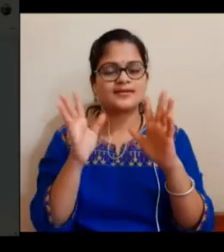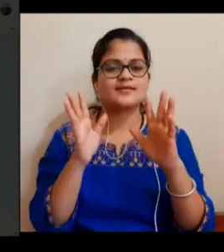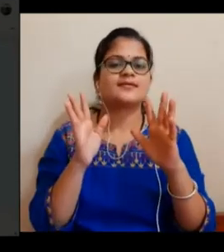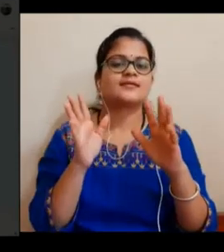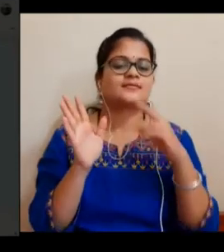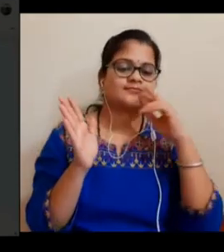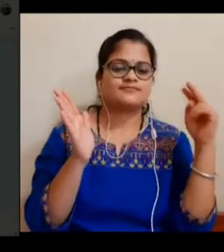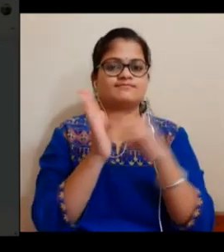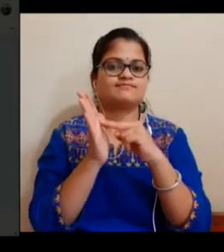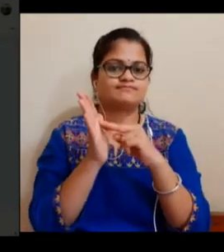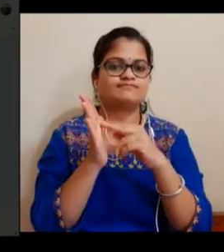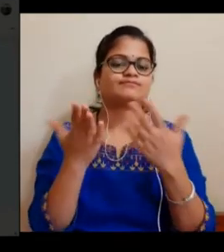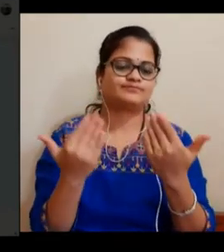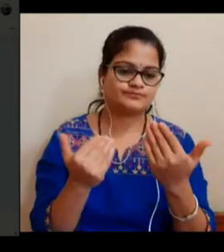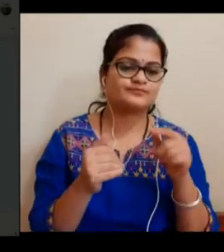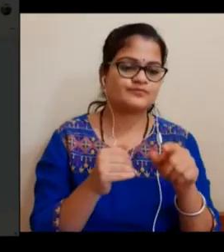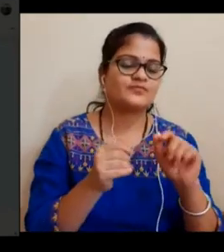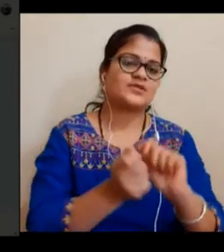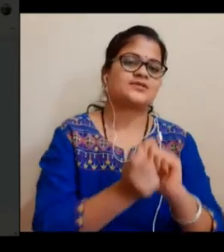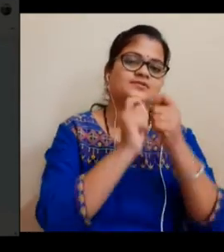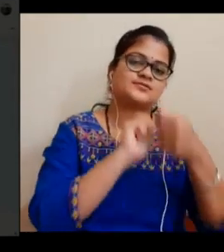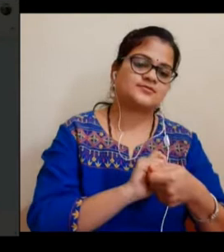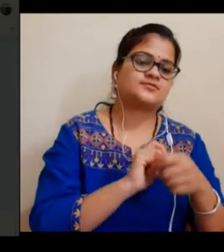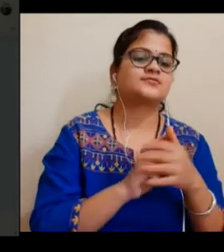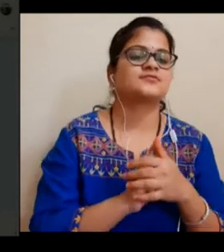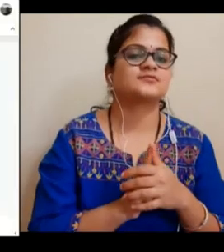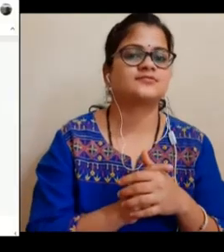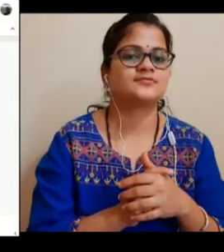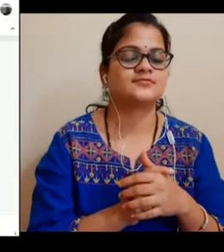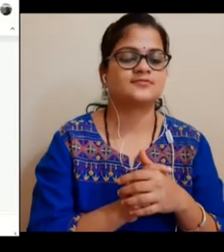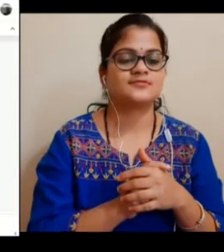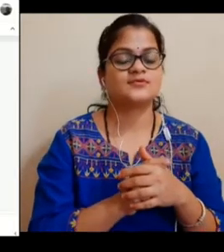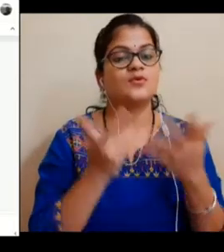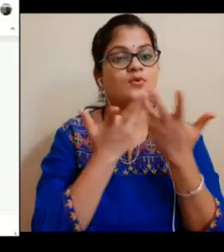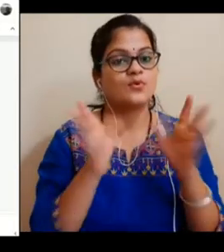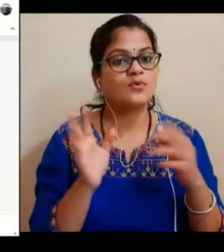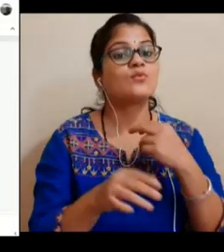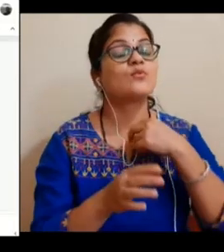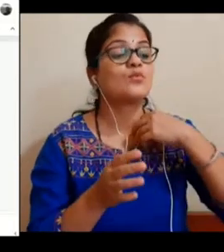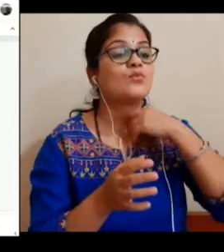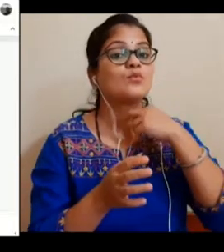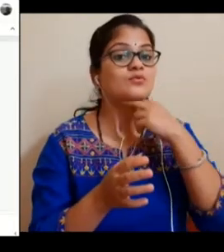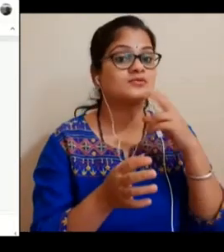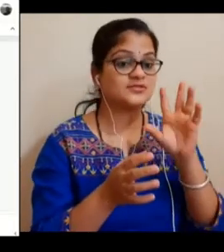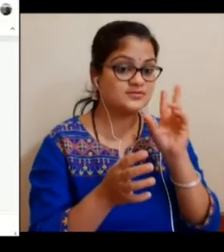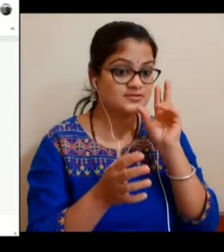link will be able to view. Like that, you can change. Like that, you do it for all the audio